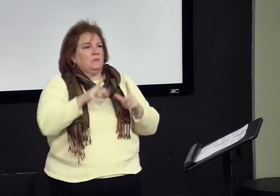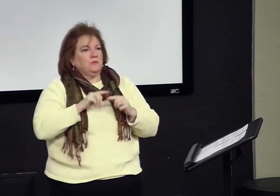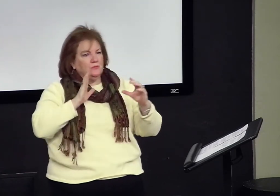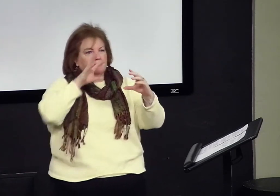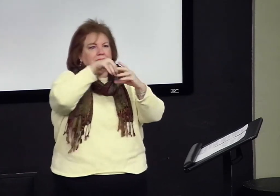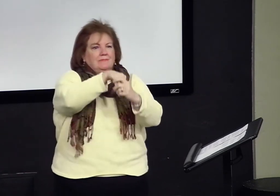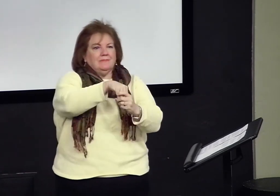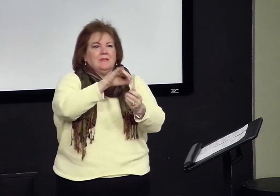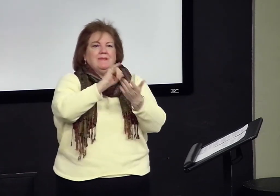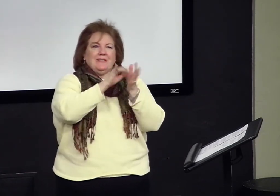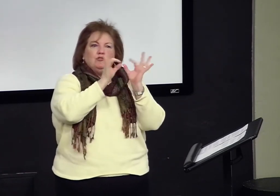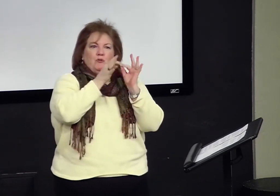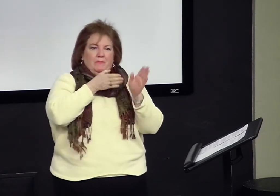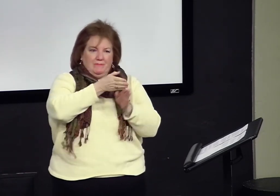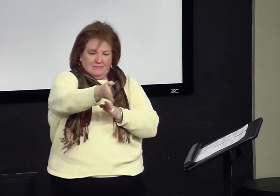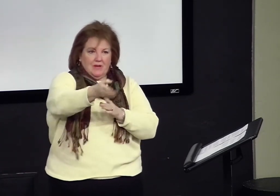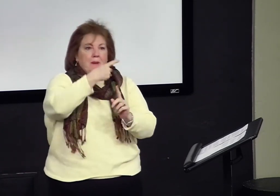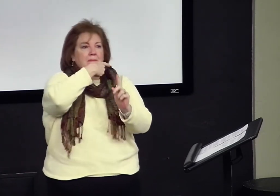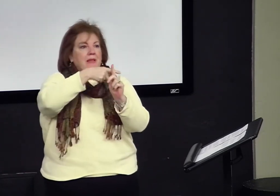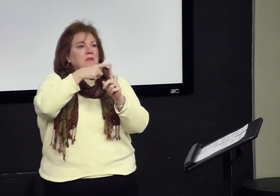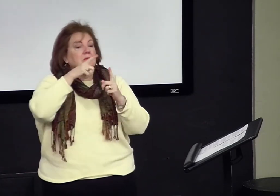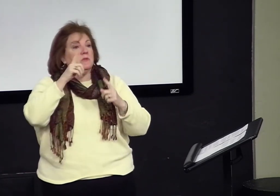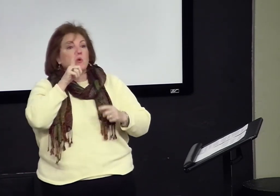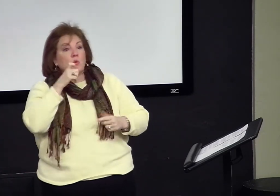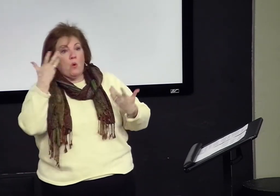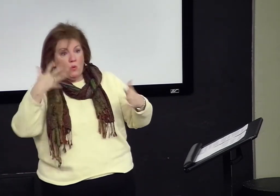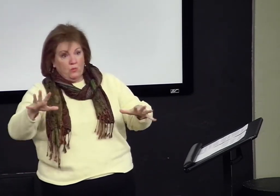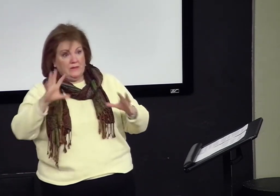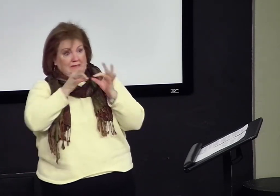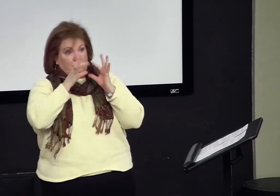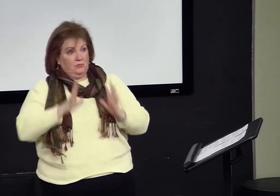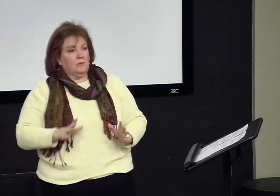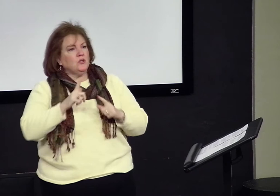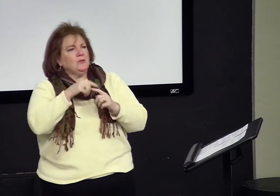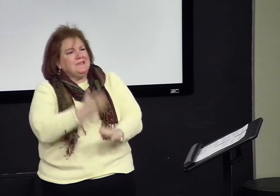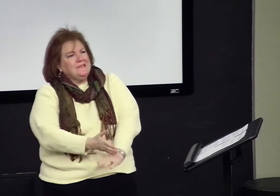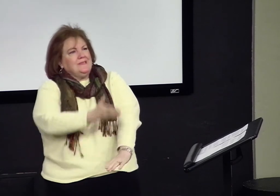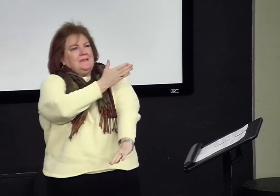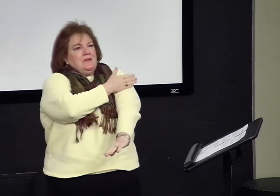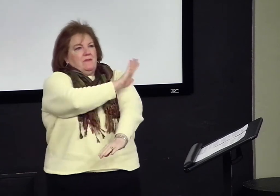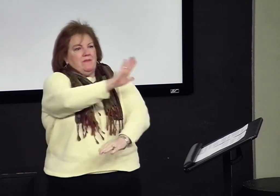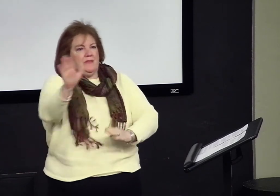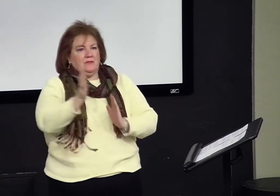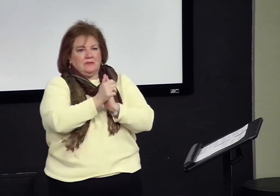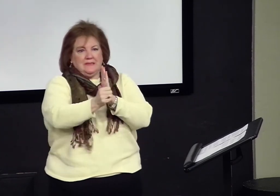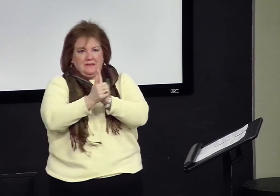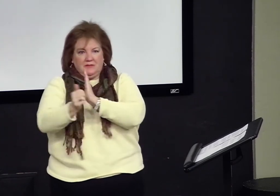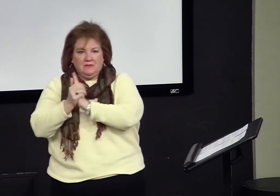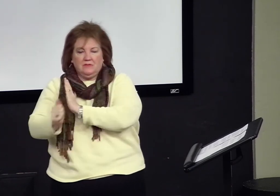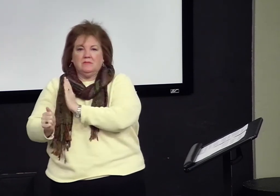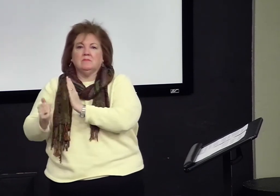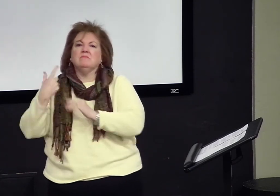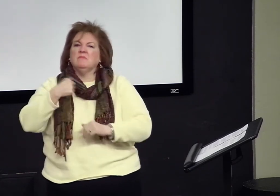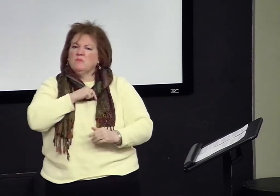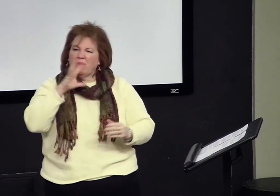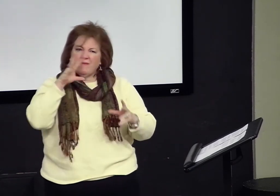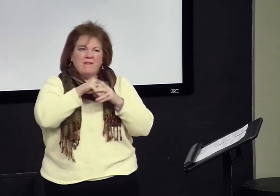encourage and enhance more interpreters to become involved not only in the field, but also those who are already in the field to enhance their